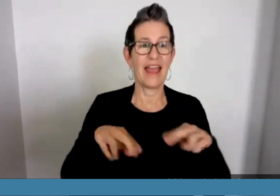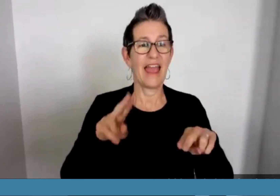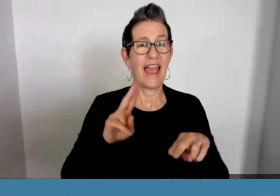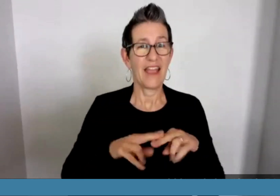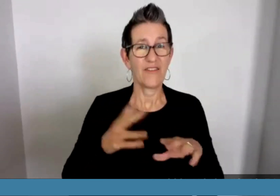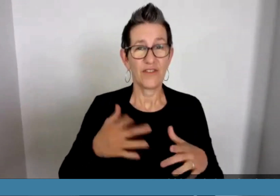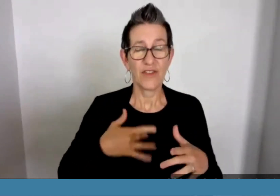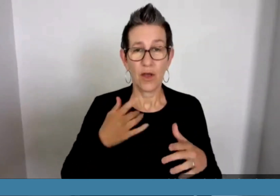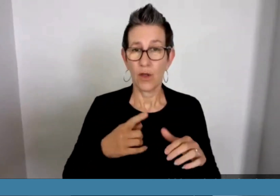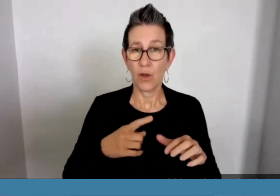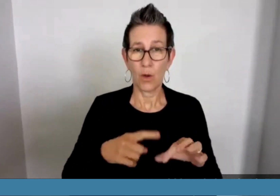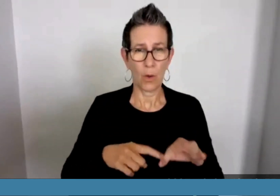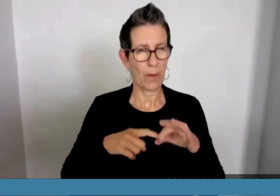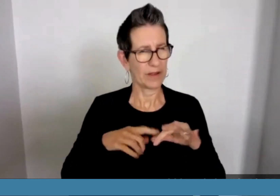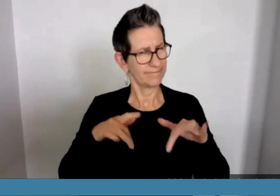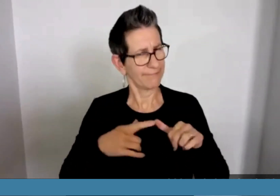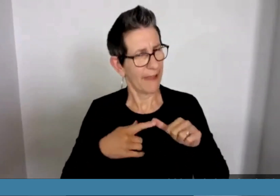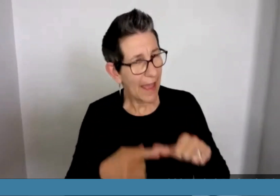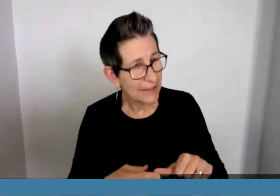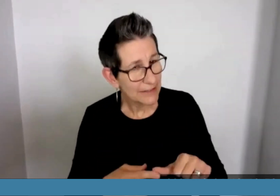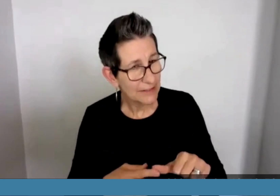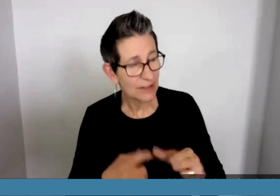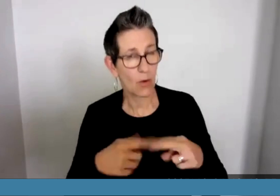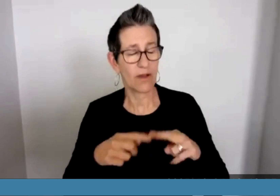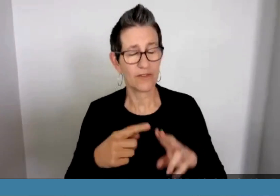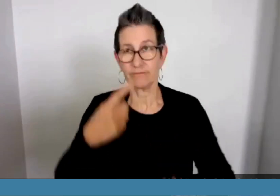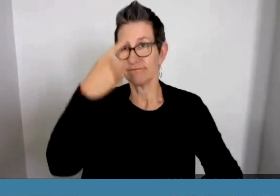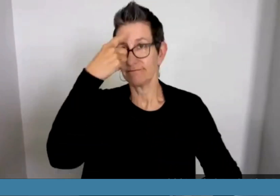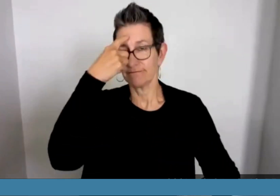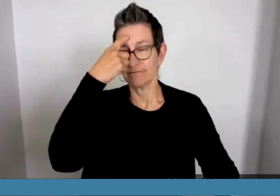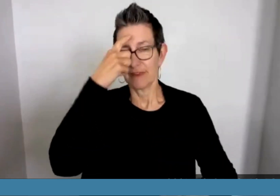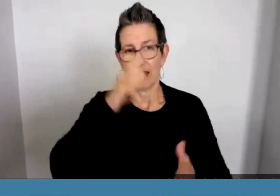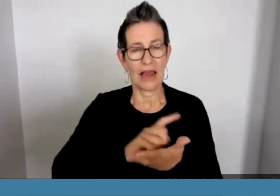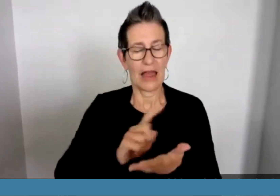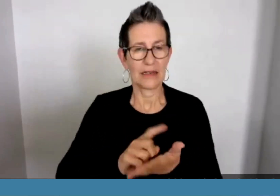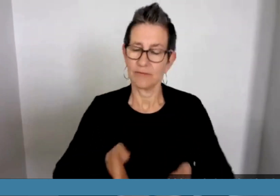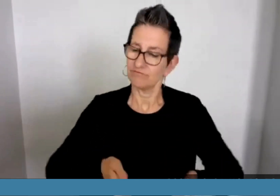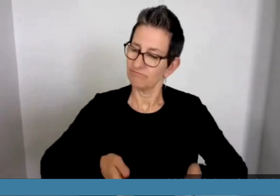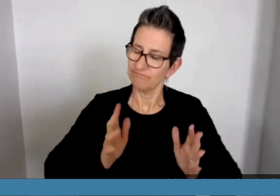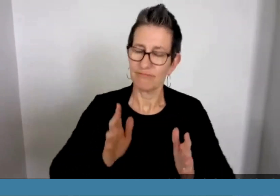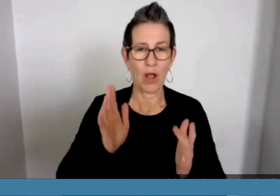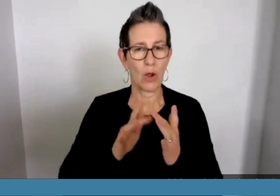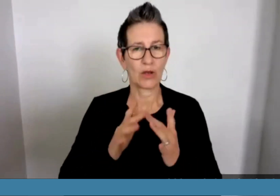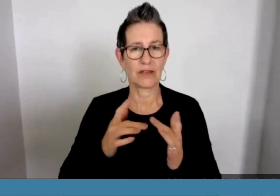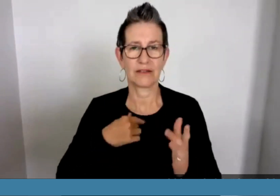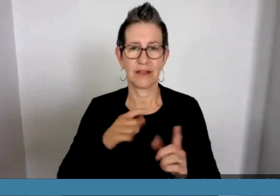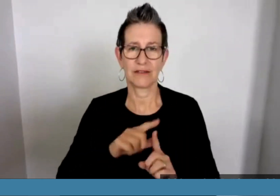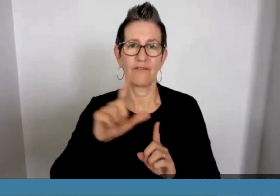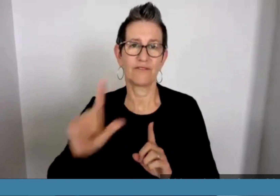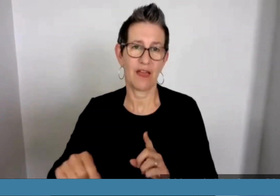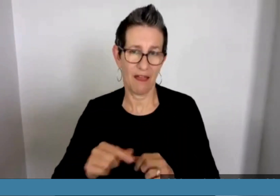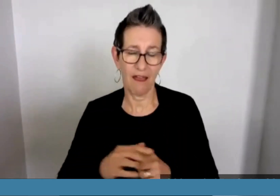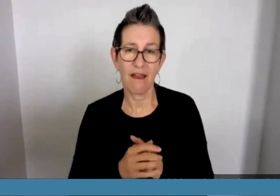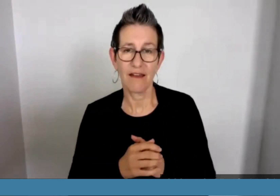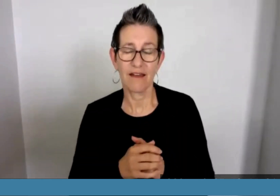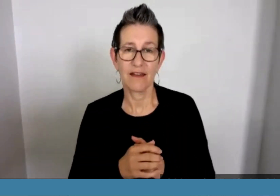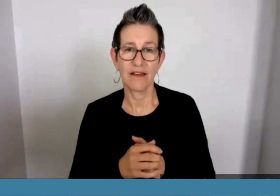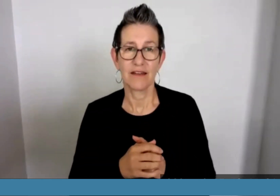answered or you did have more, please don't hesitate to follow up with us after the session. We'll also share